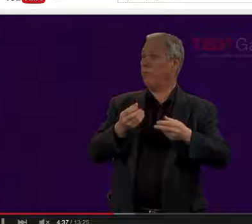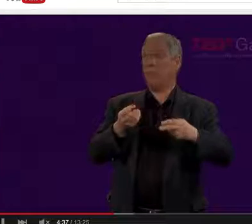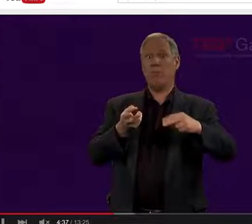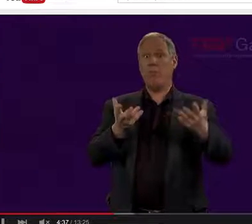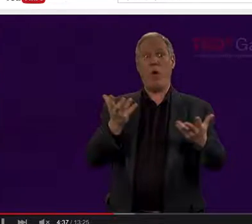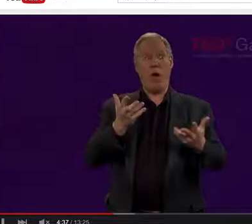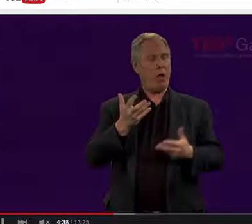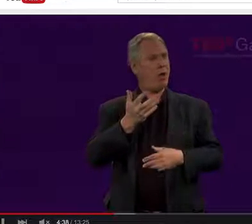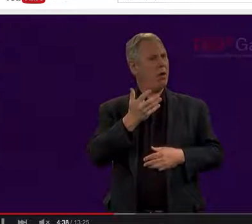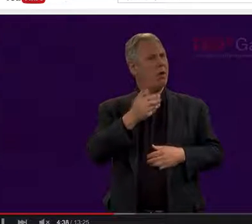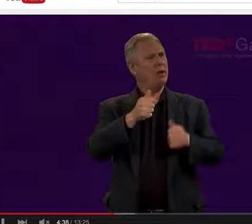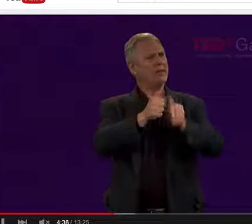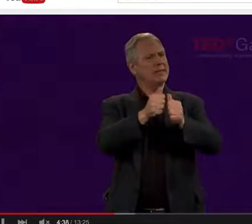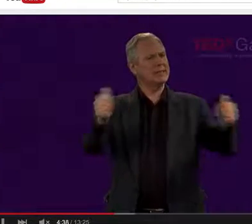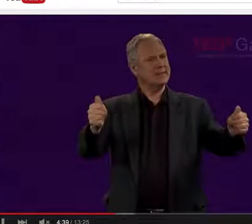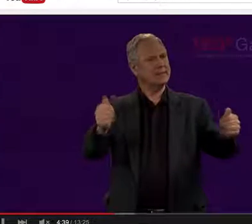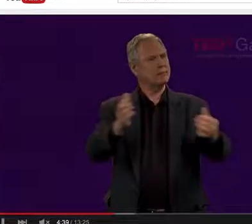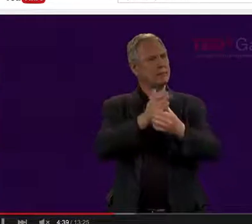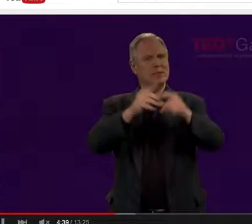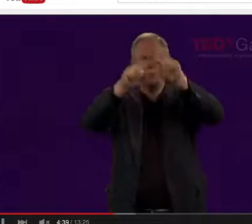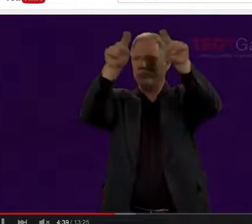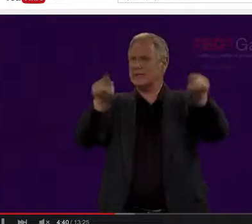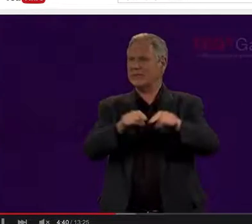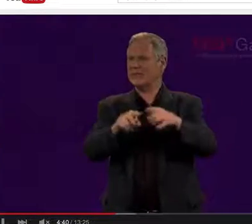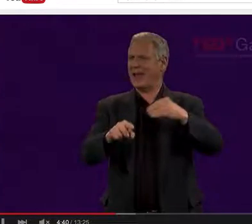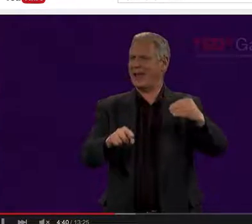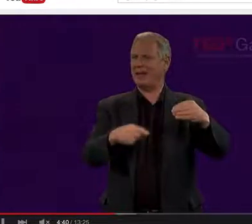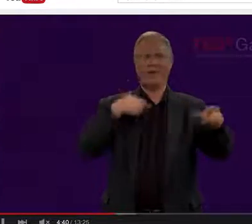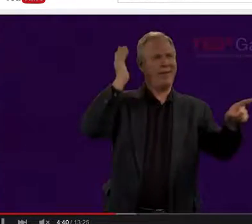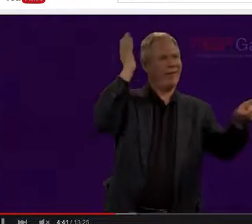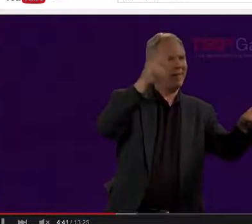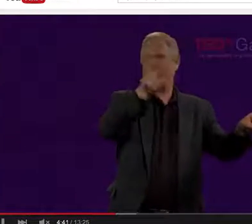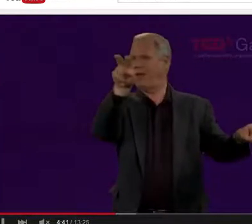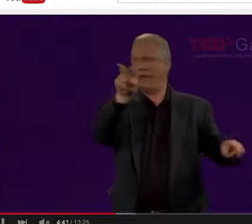overhead, making it come down the light. It's different.